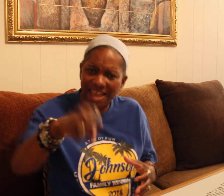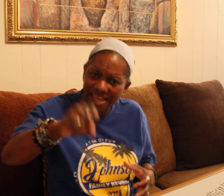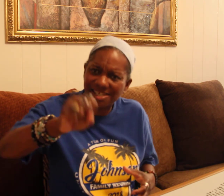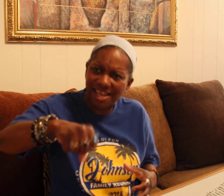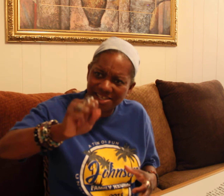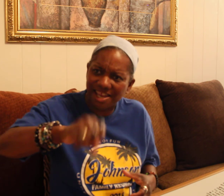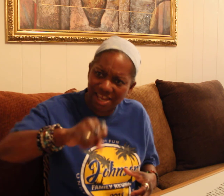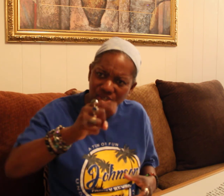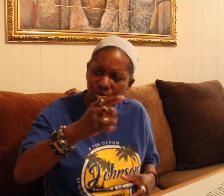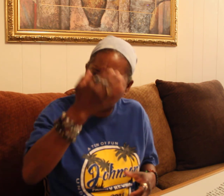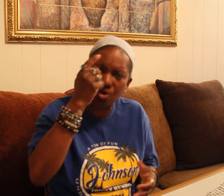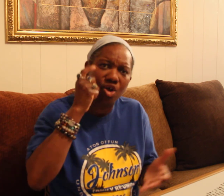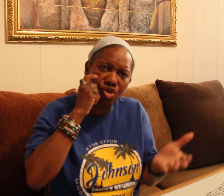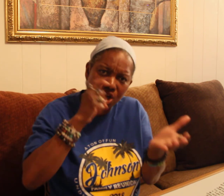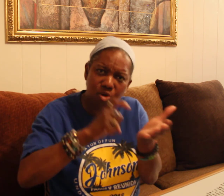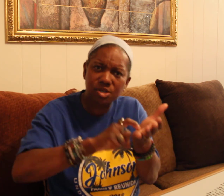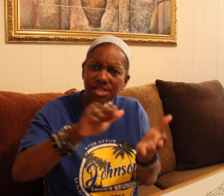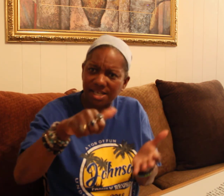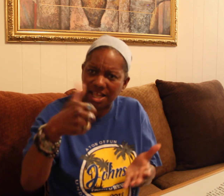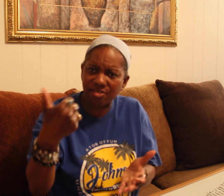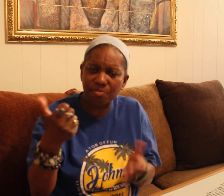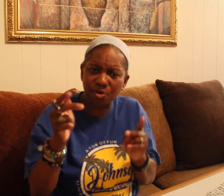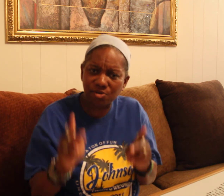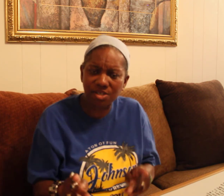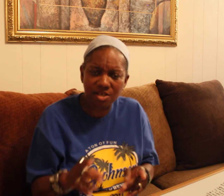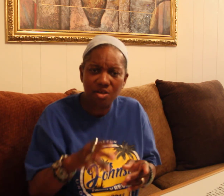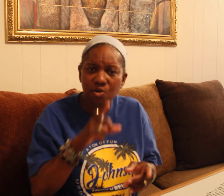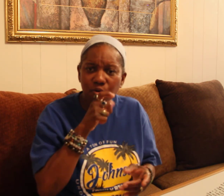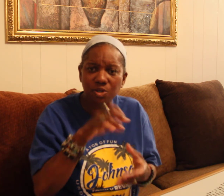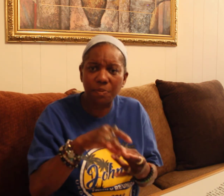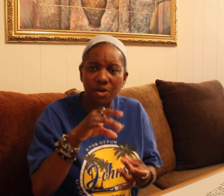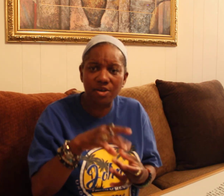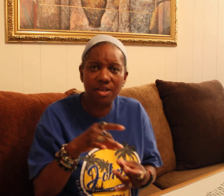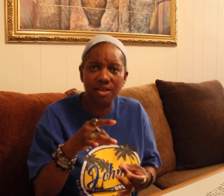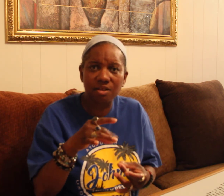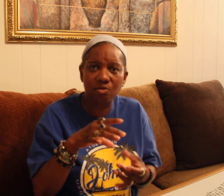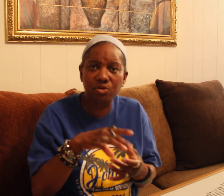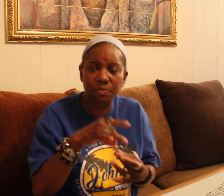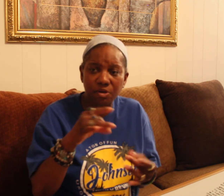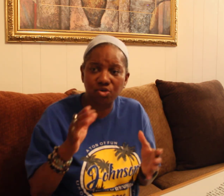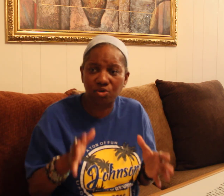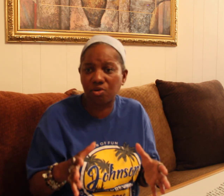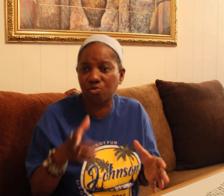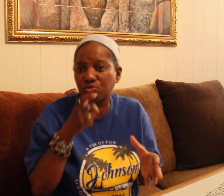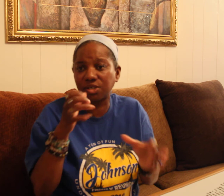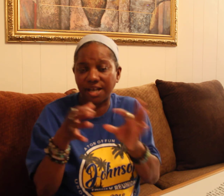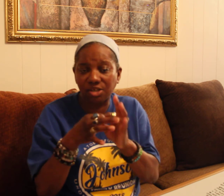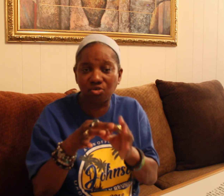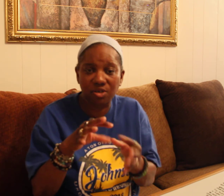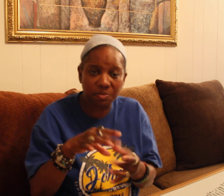yes, yes, yes, you will notice another person who's spirit, who's spiritual, who's connected to